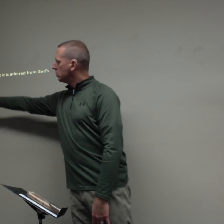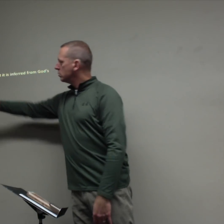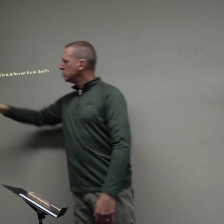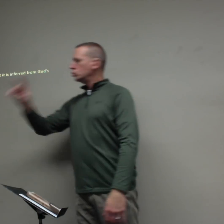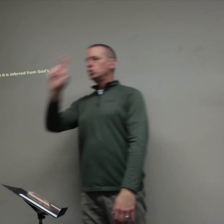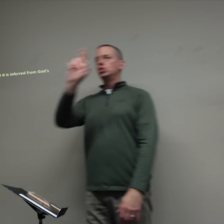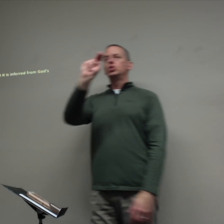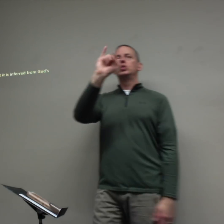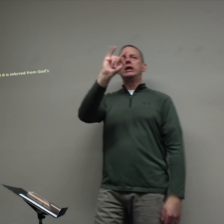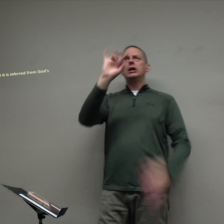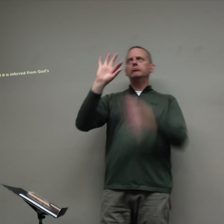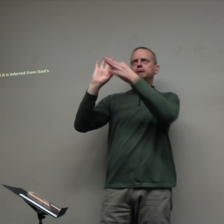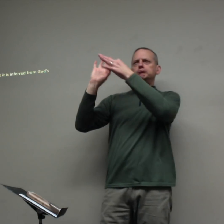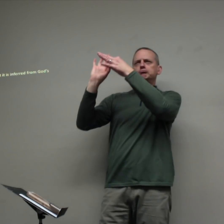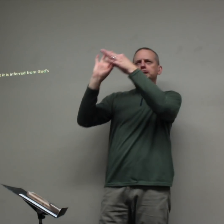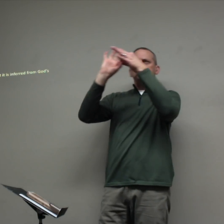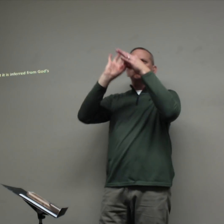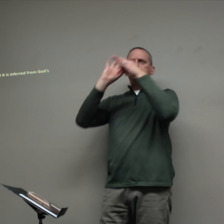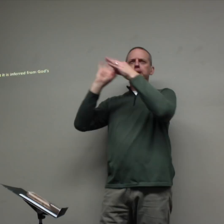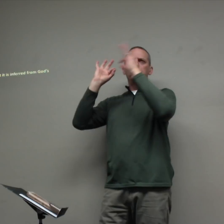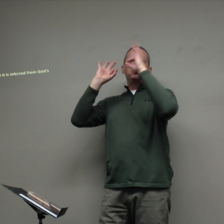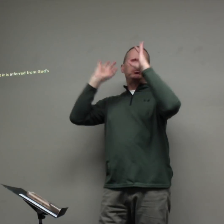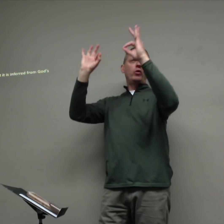Number two, unique. All connected.